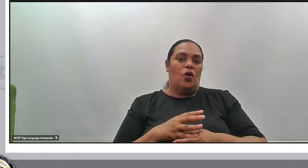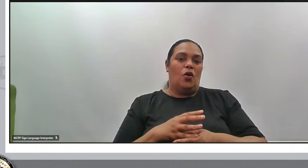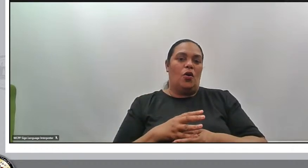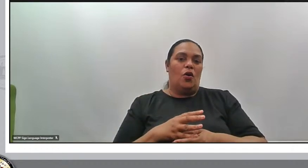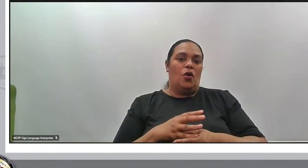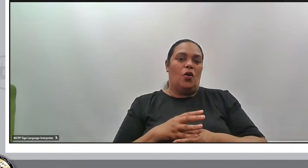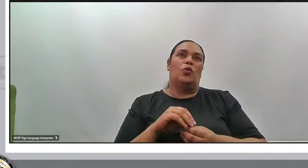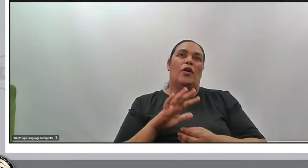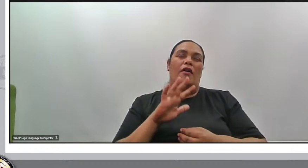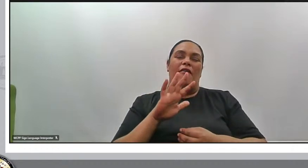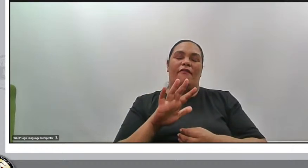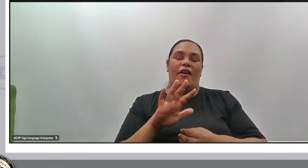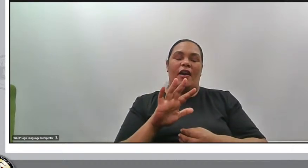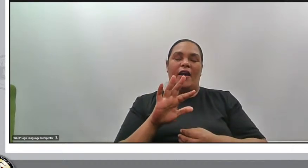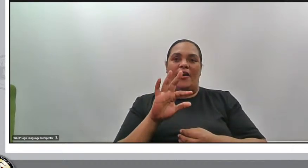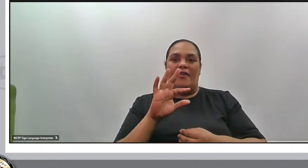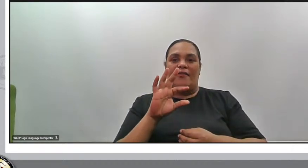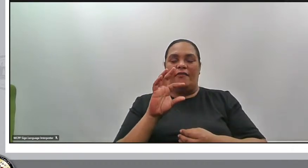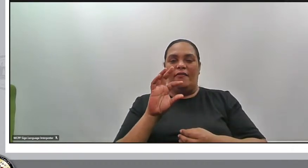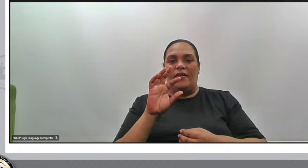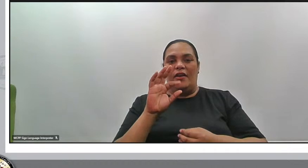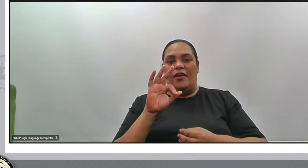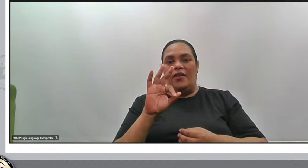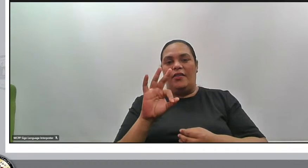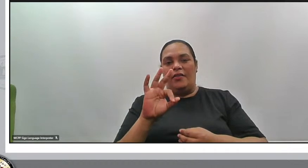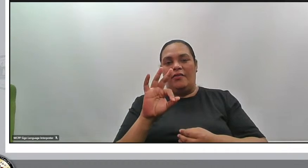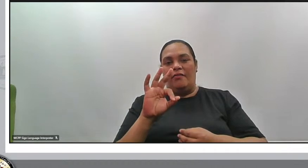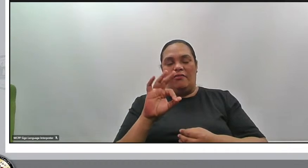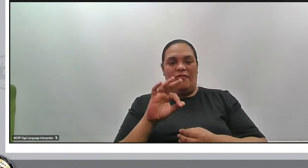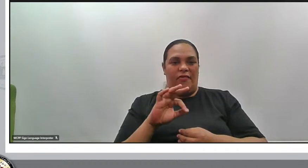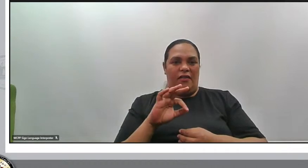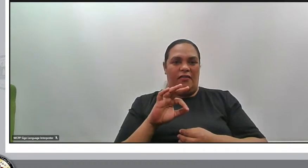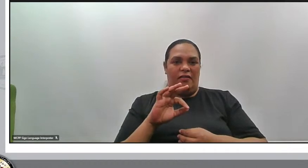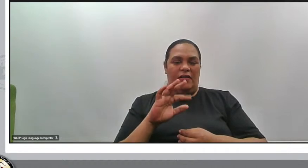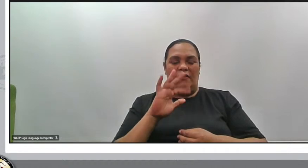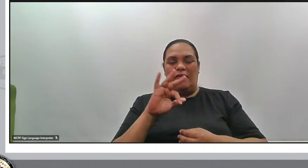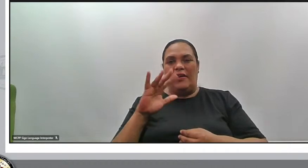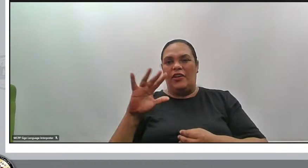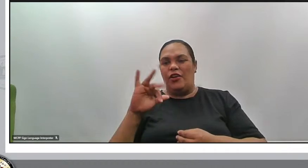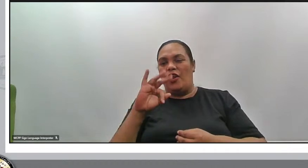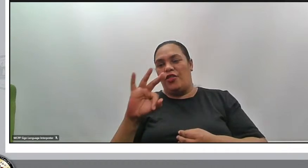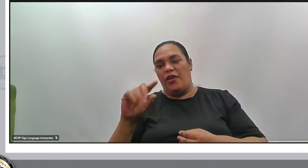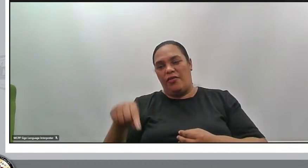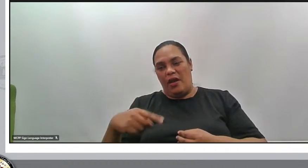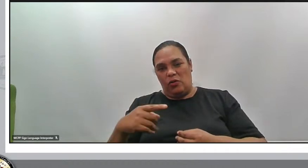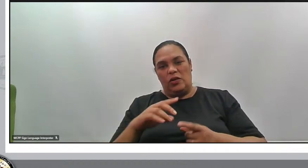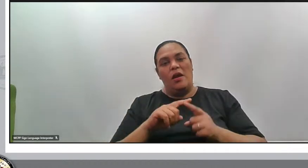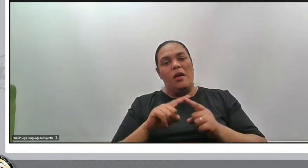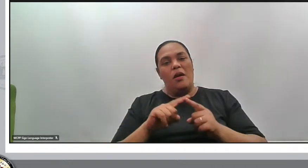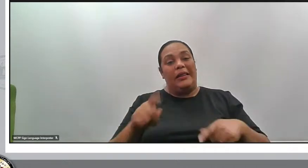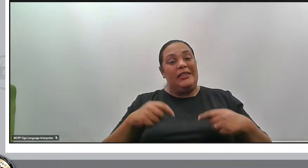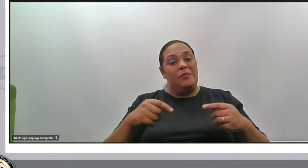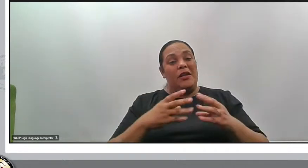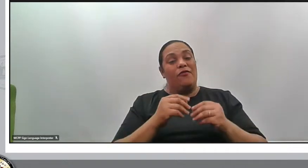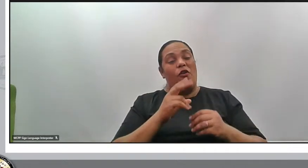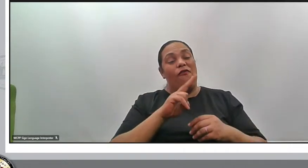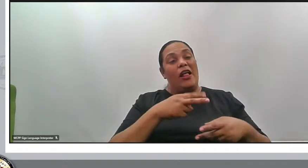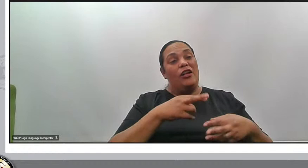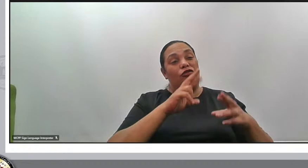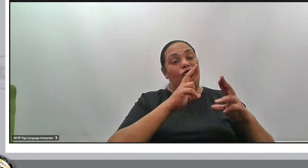of 503,000. Of the 444,000 spent for Veldtrif,